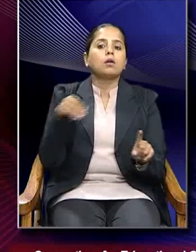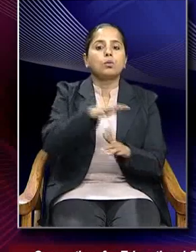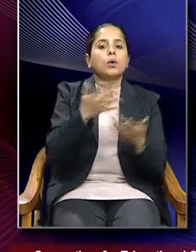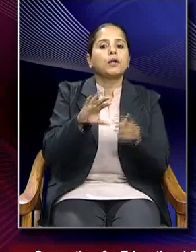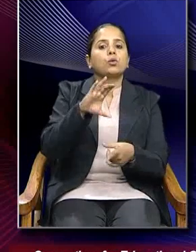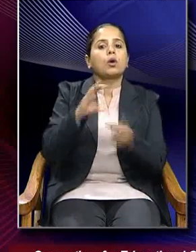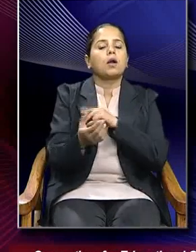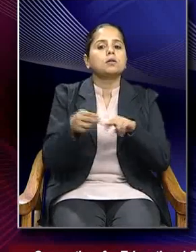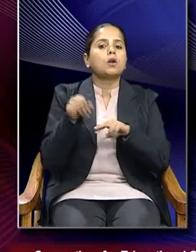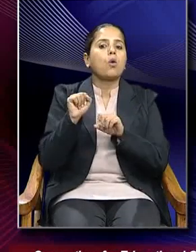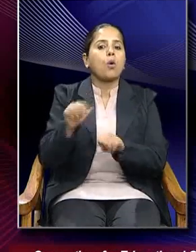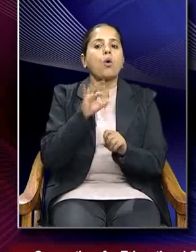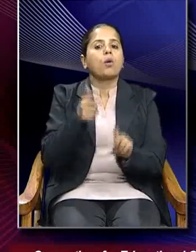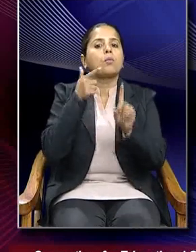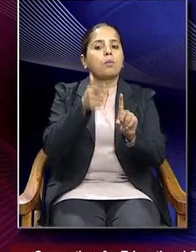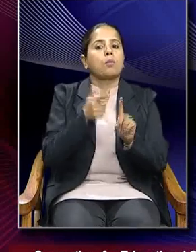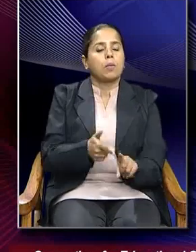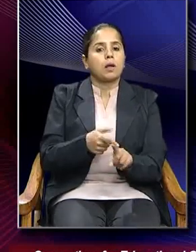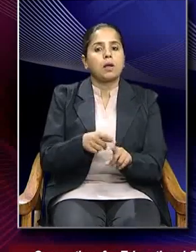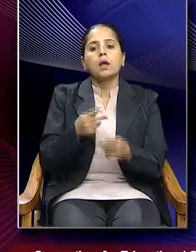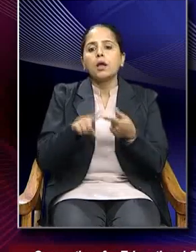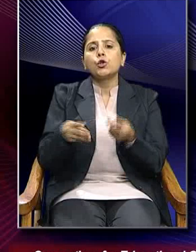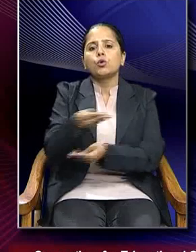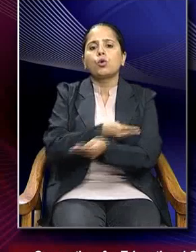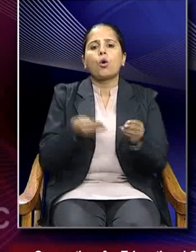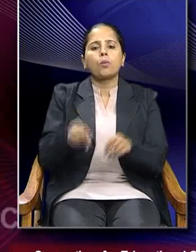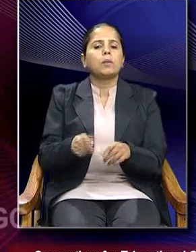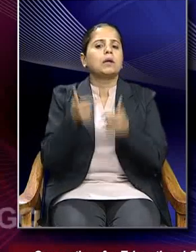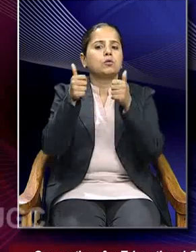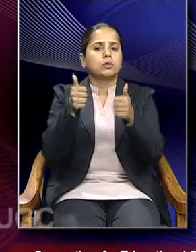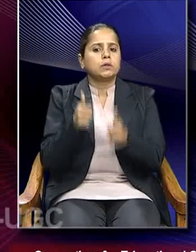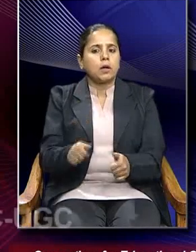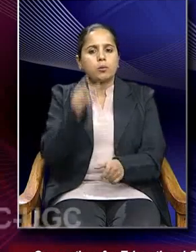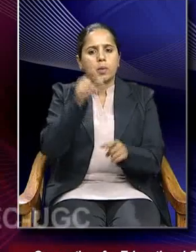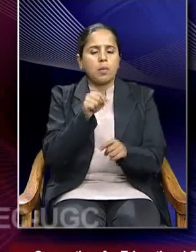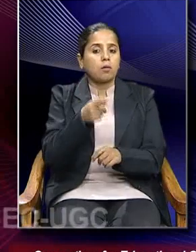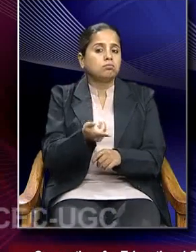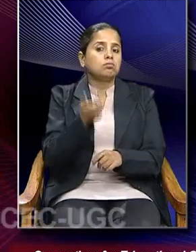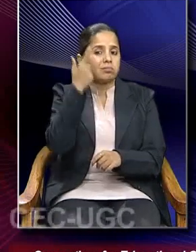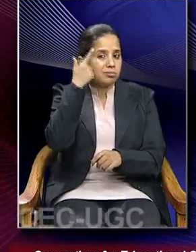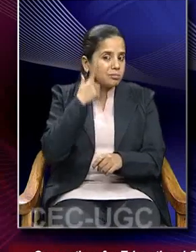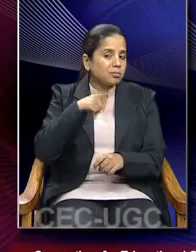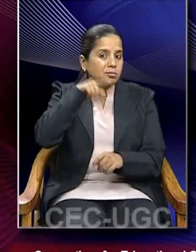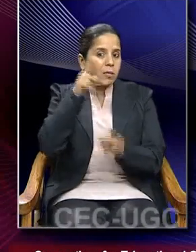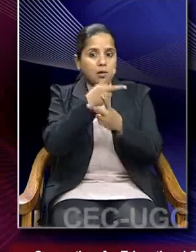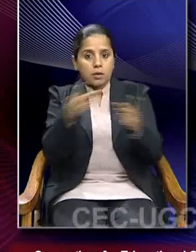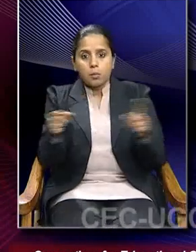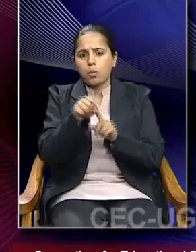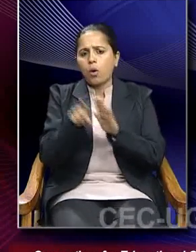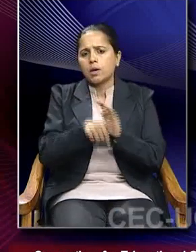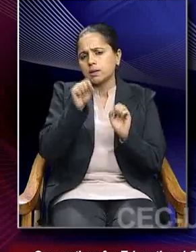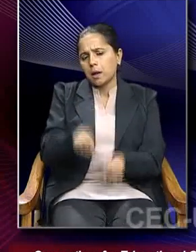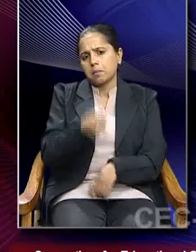cultural factor on economic outcomes of people of color, policy can be made directly